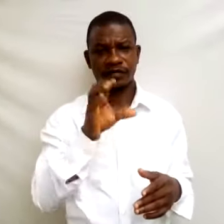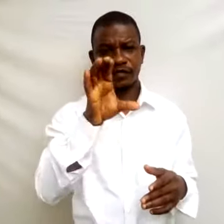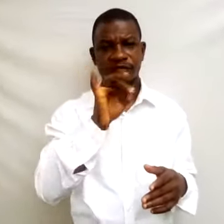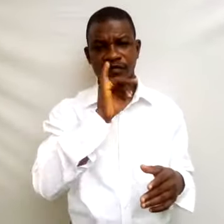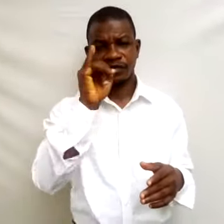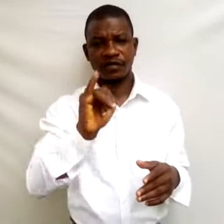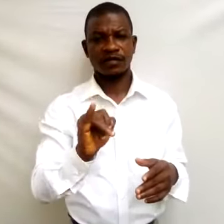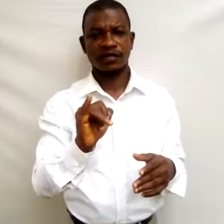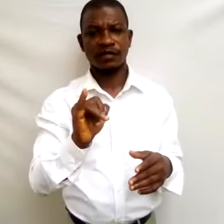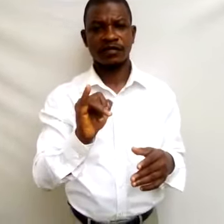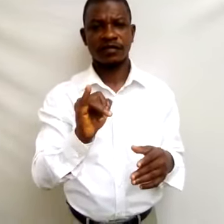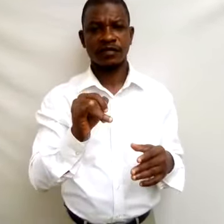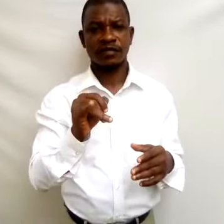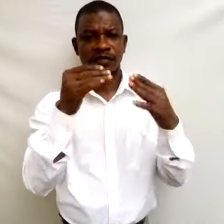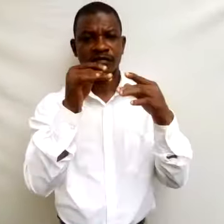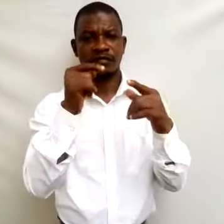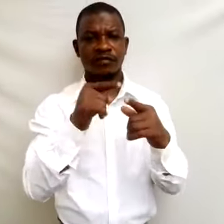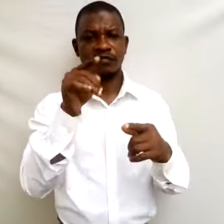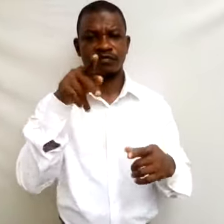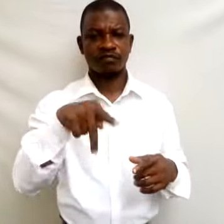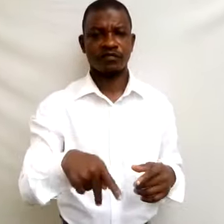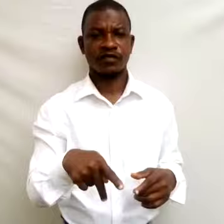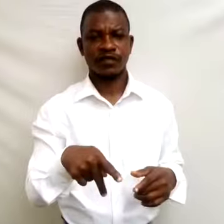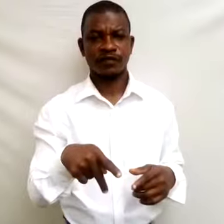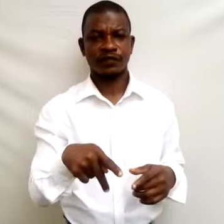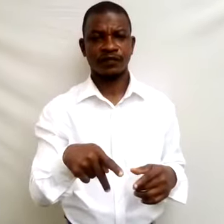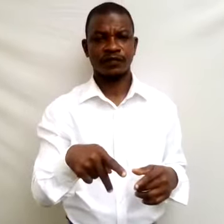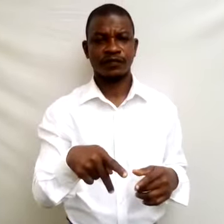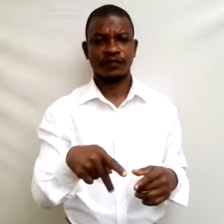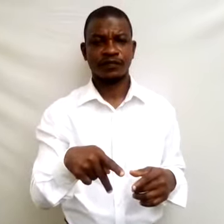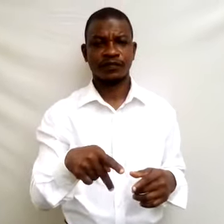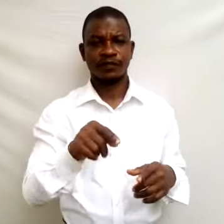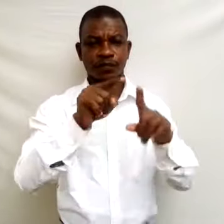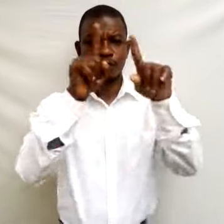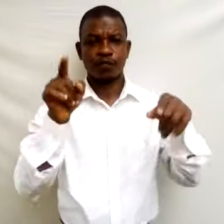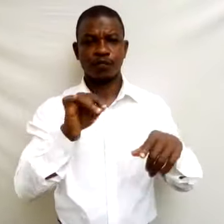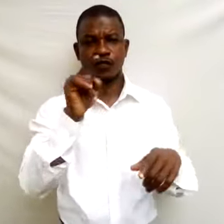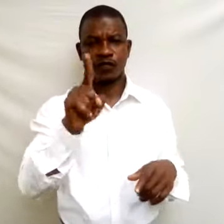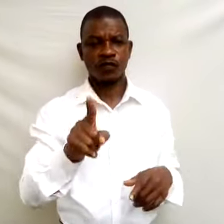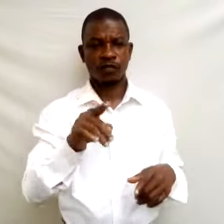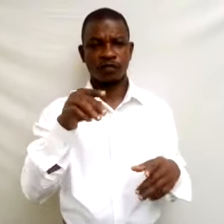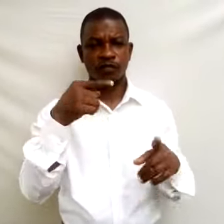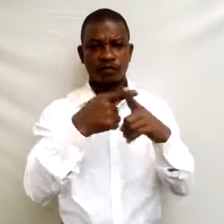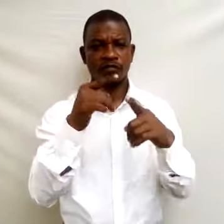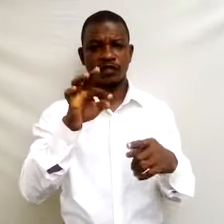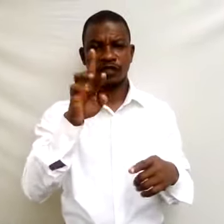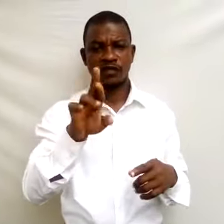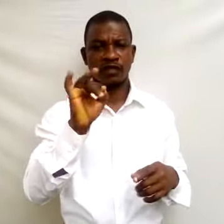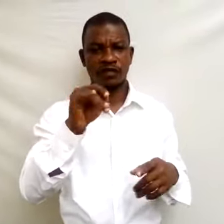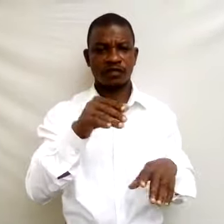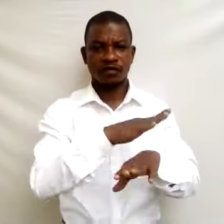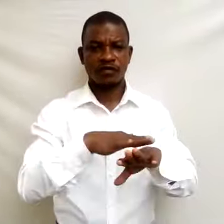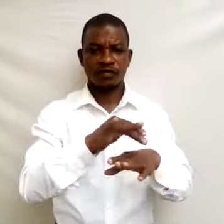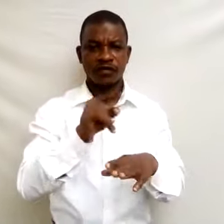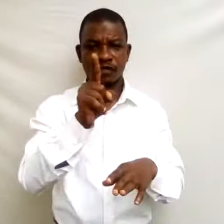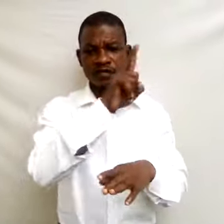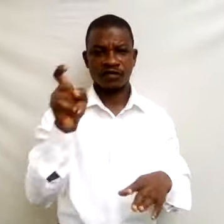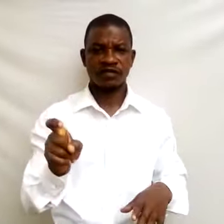CI is equal to P bracket 1 plus R over 100 raised